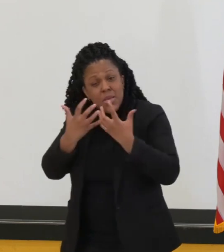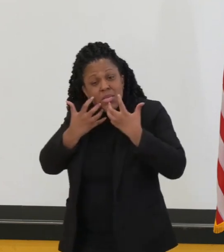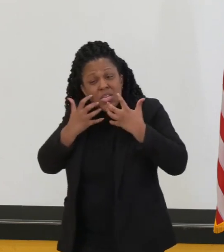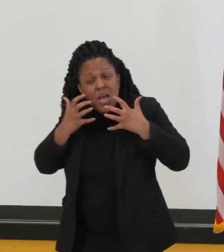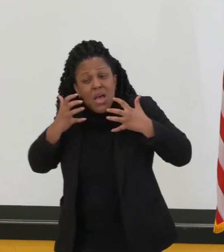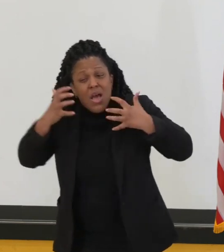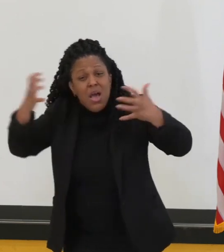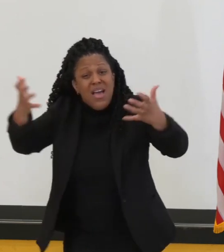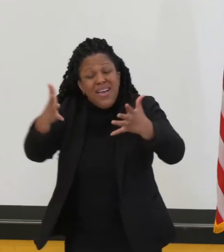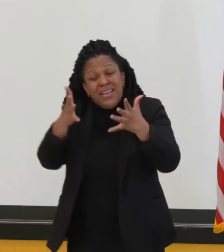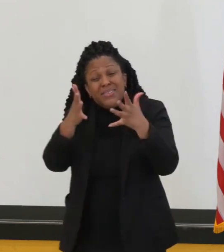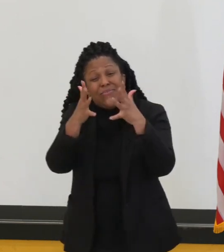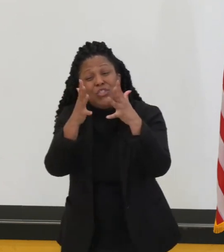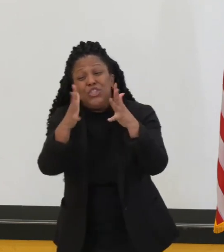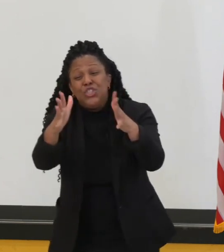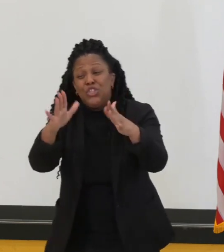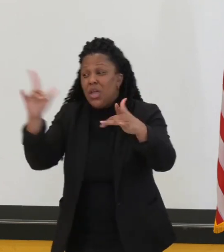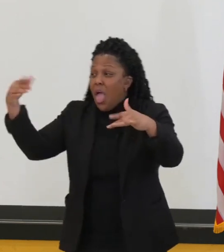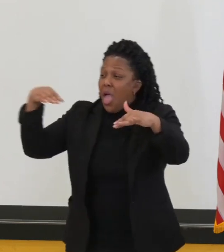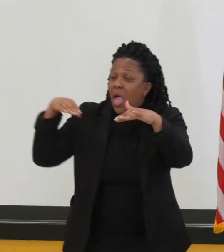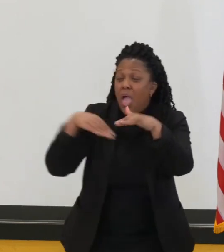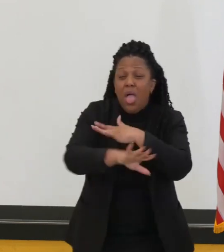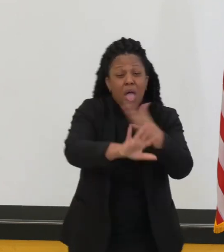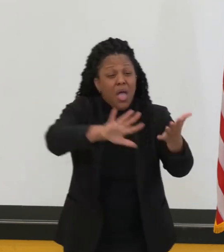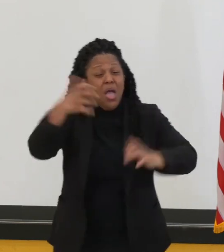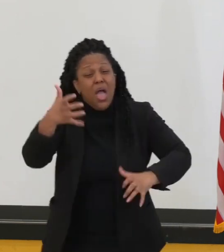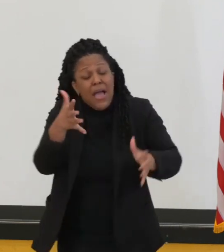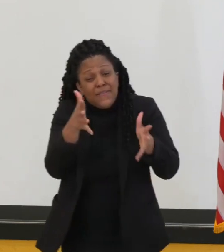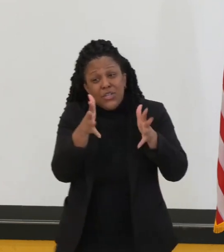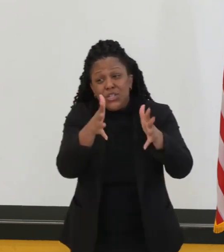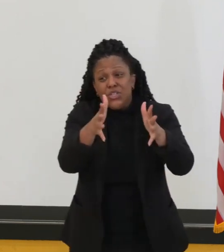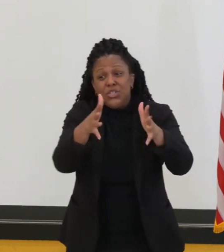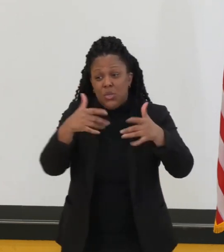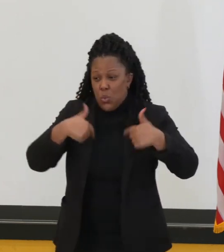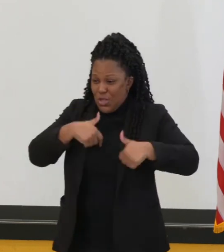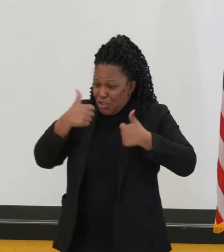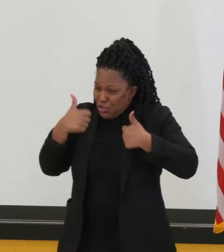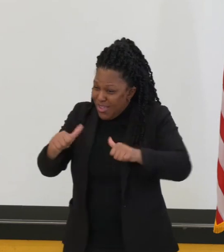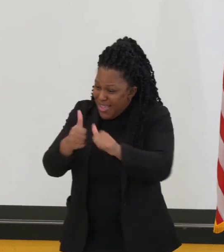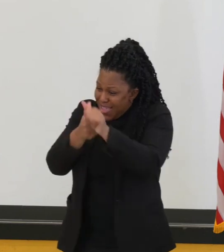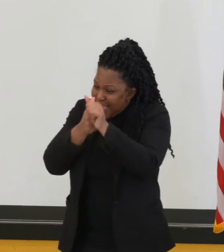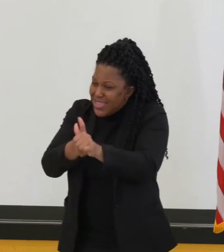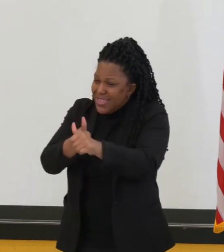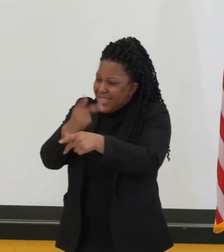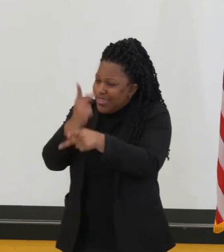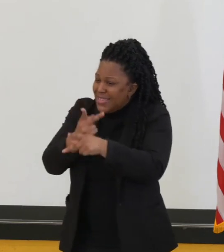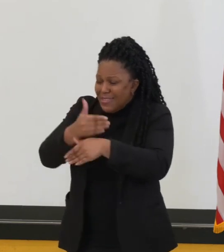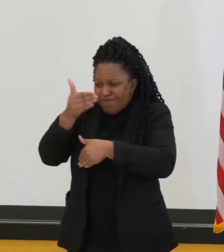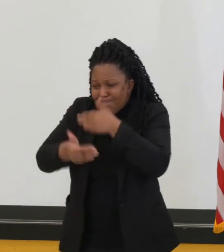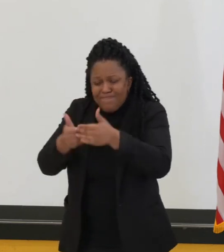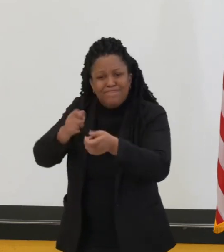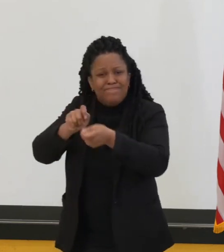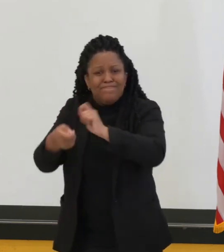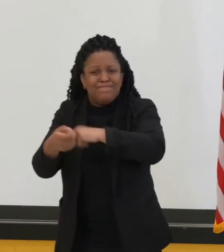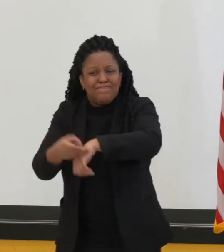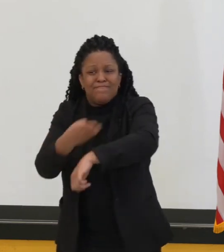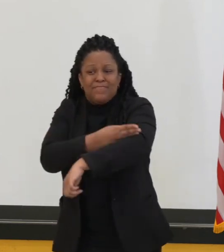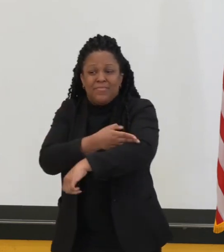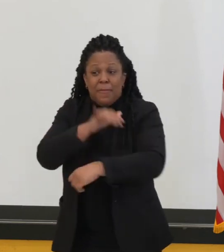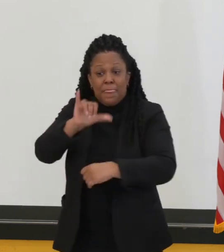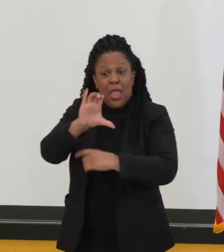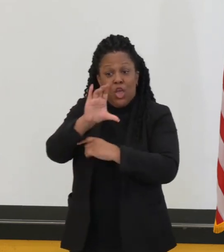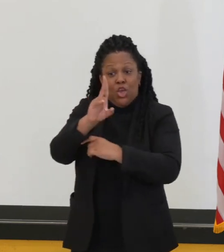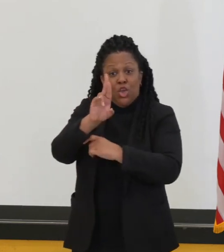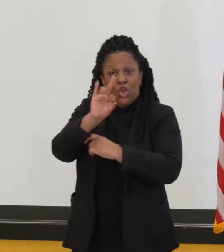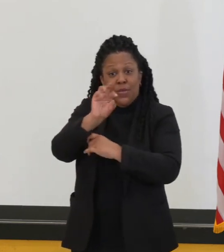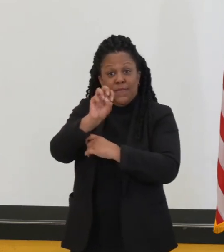our space where we're trying to enact change through our system. So the curfew will be a part of that. I encourage those that are out expressing their